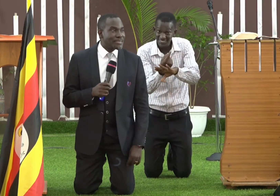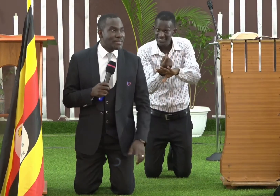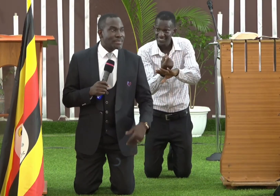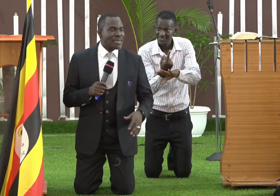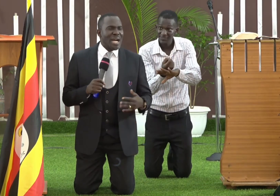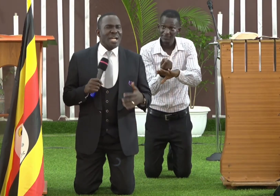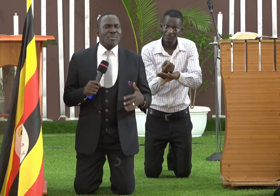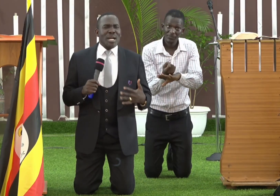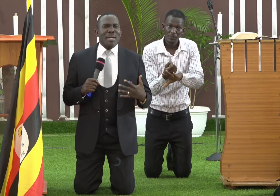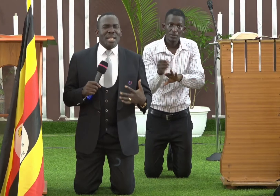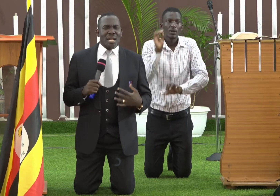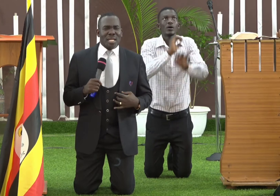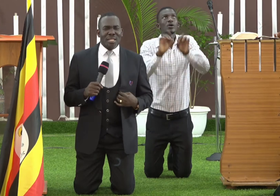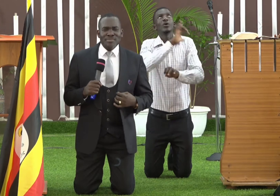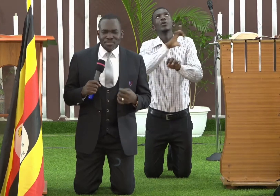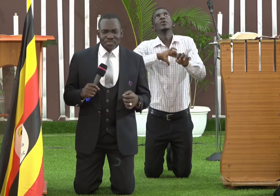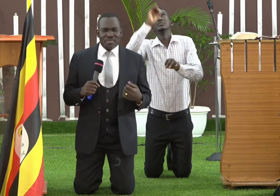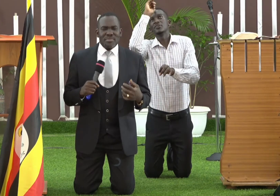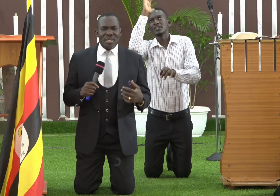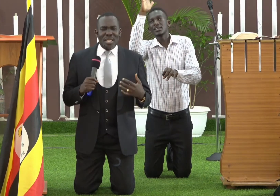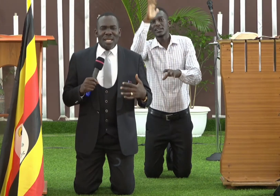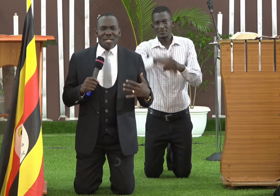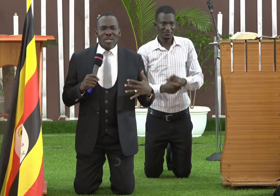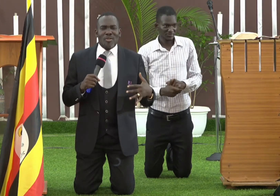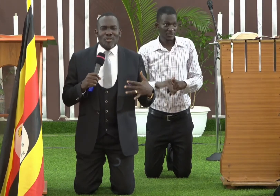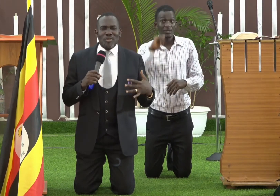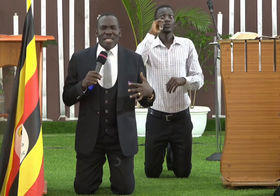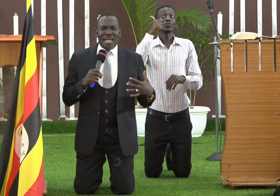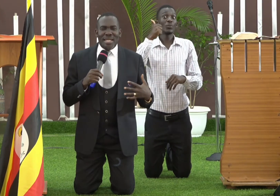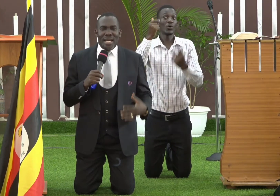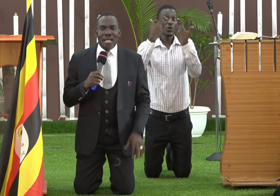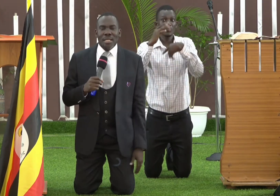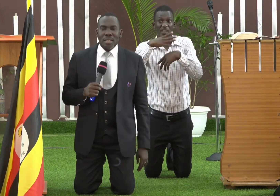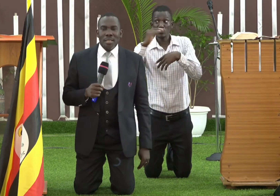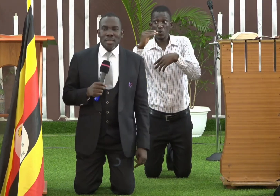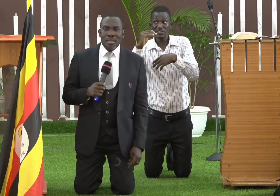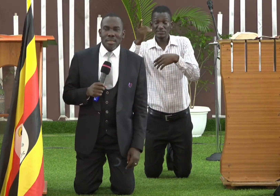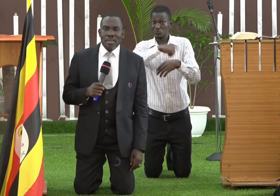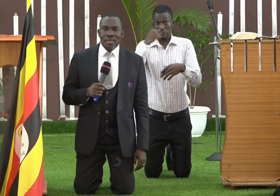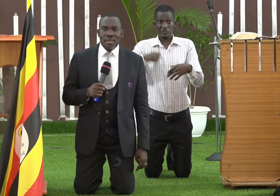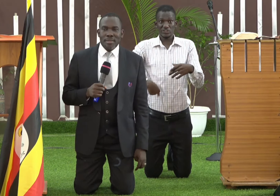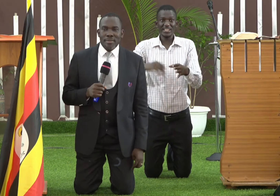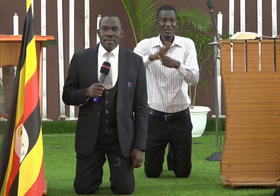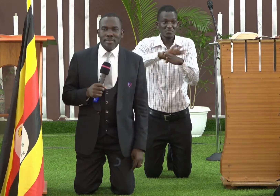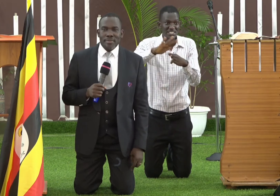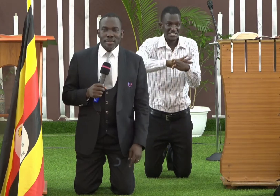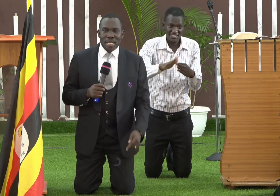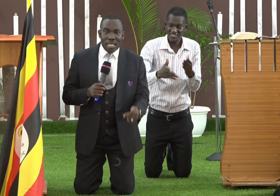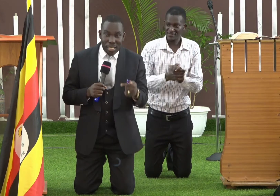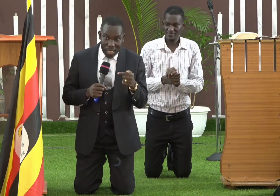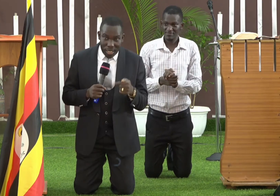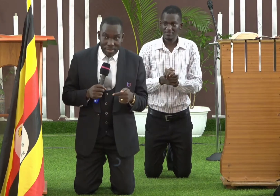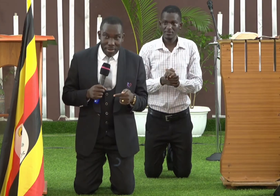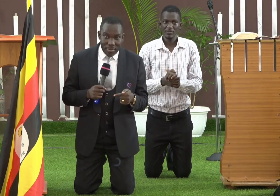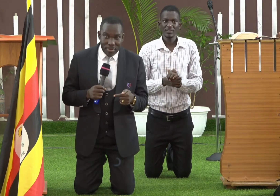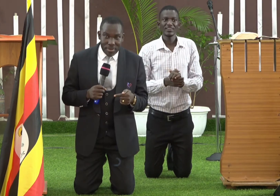go. Ai mukama tata. Oh Lord Father. Enchanga tugenda okusubula China. Tomorrow as we go for business in China.